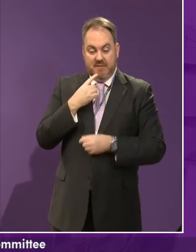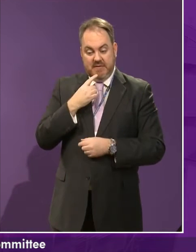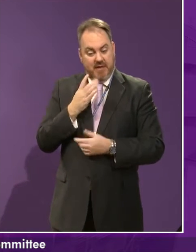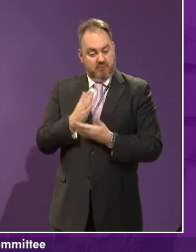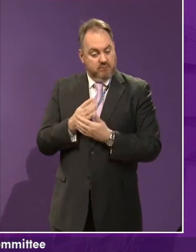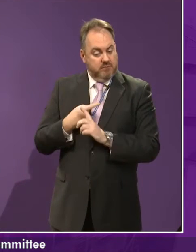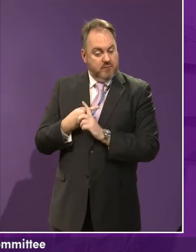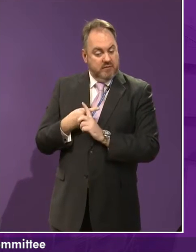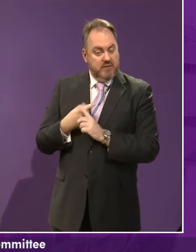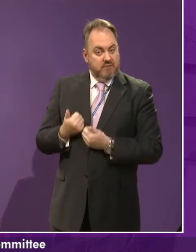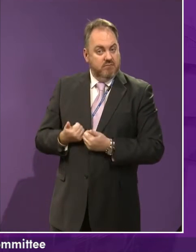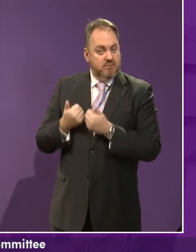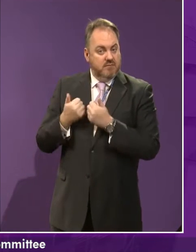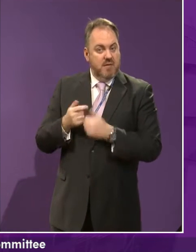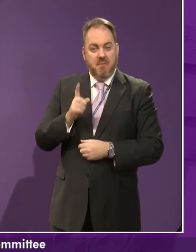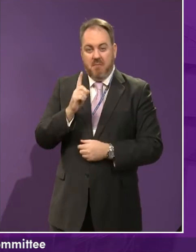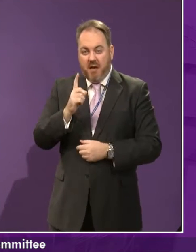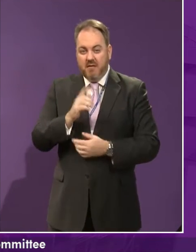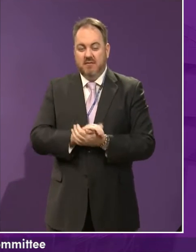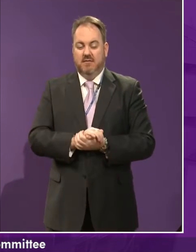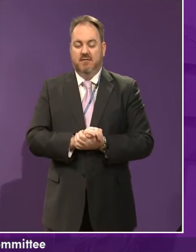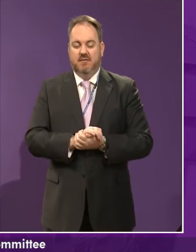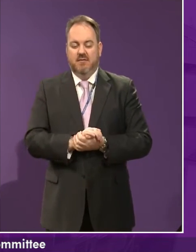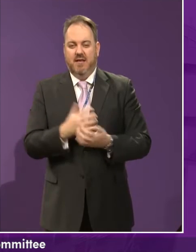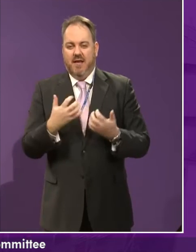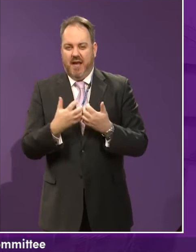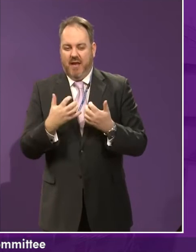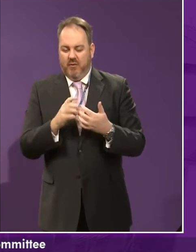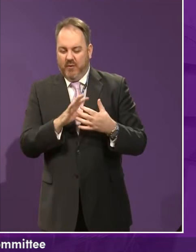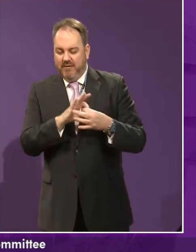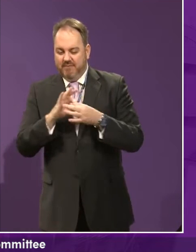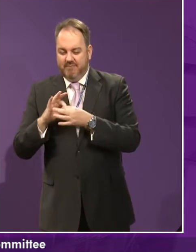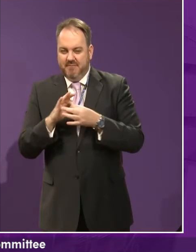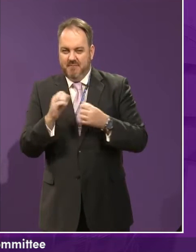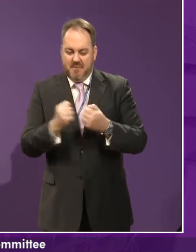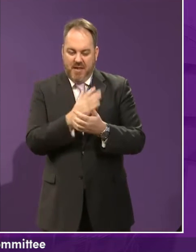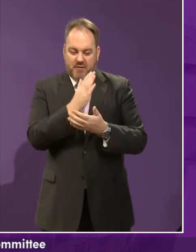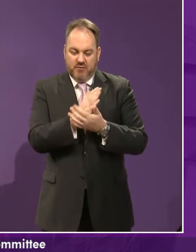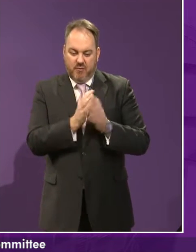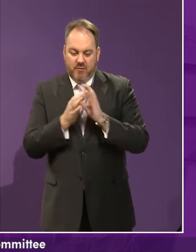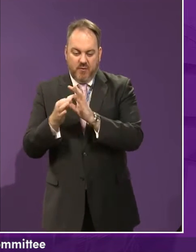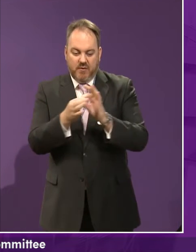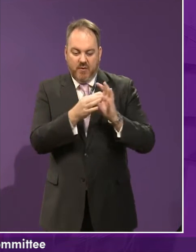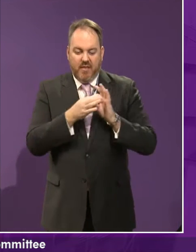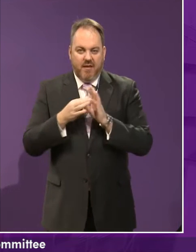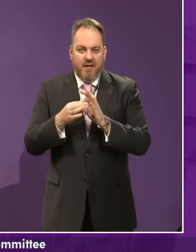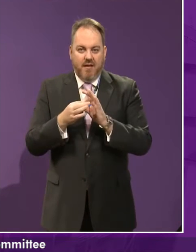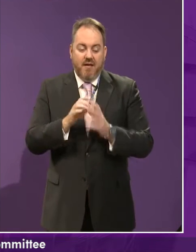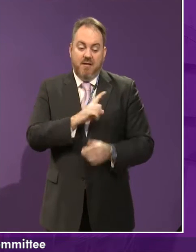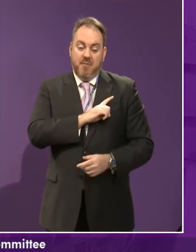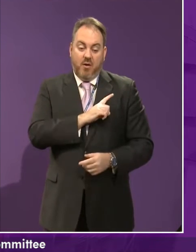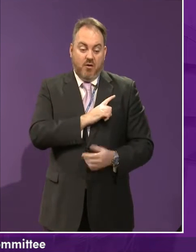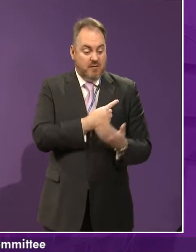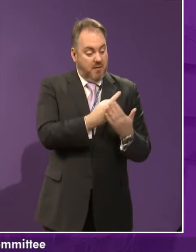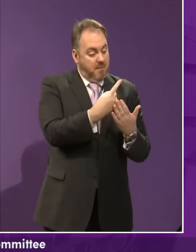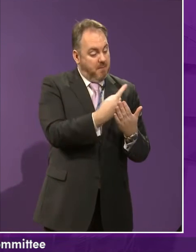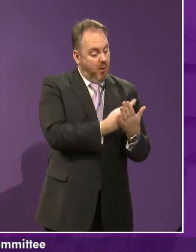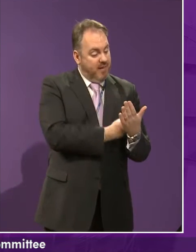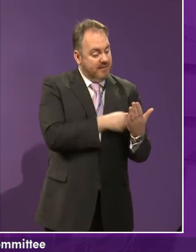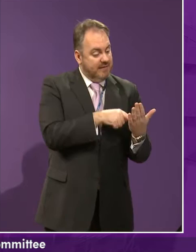average lecturer at any university. And how do we bridge that gap? Because it's all very well having policies and bits of